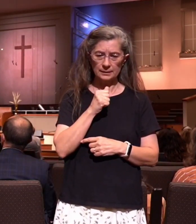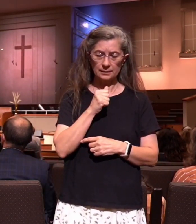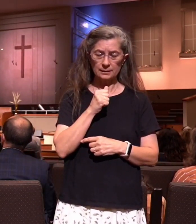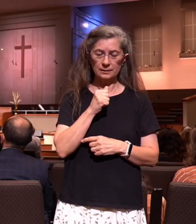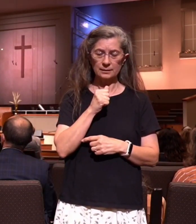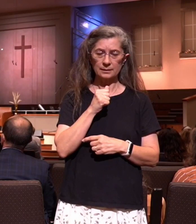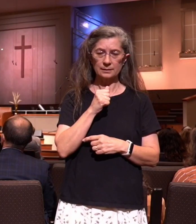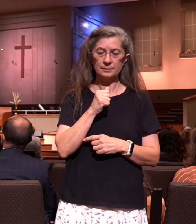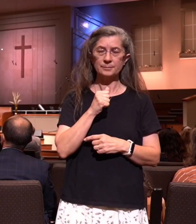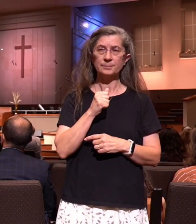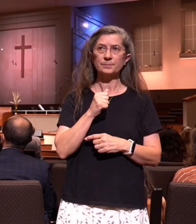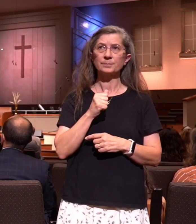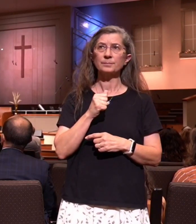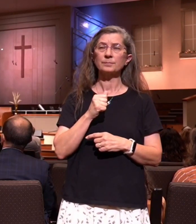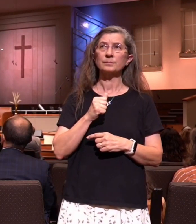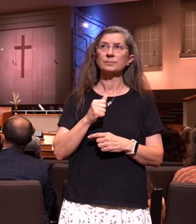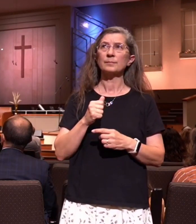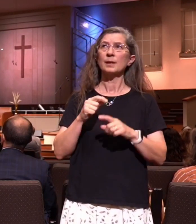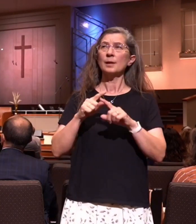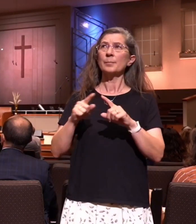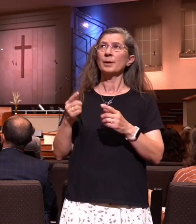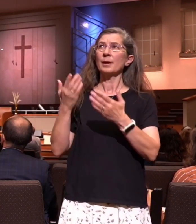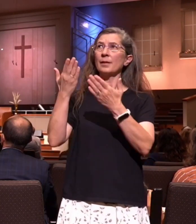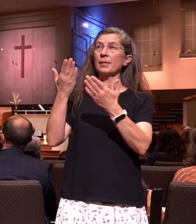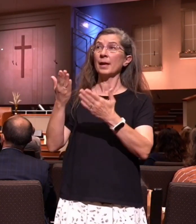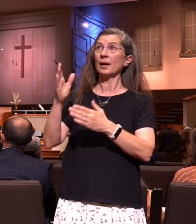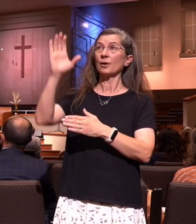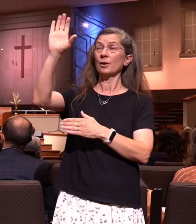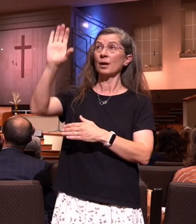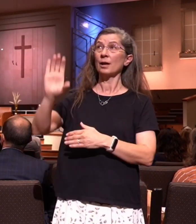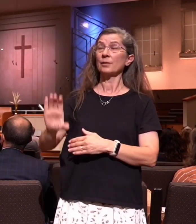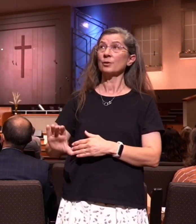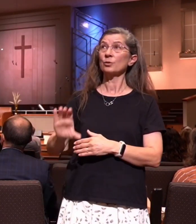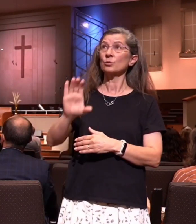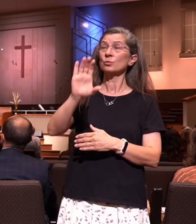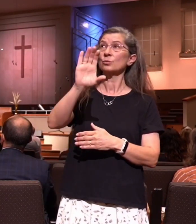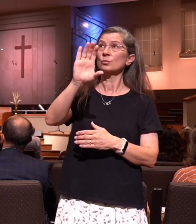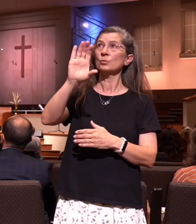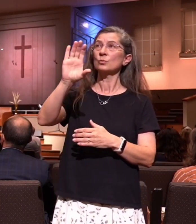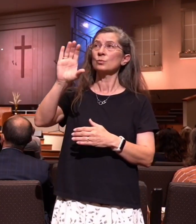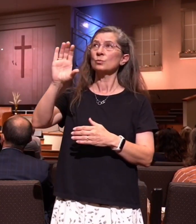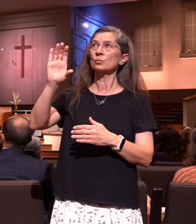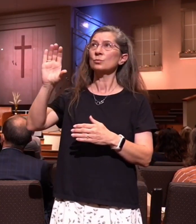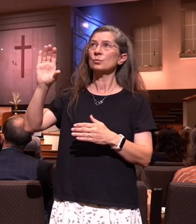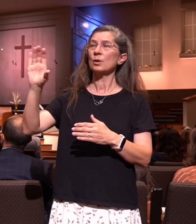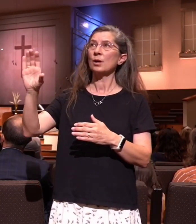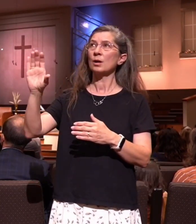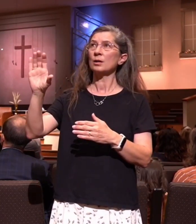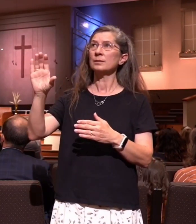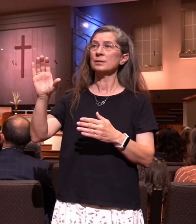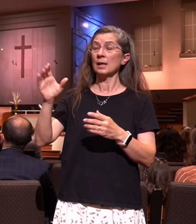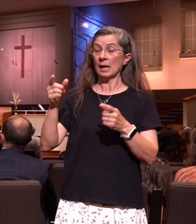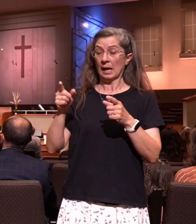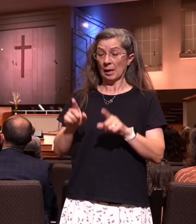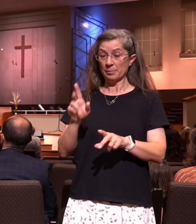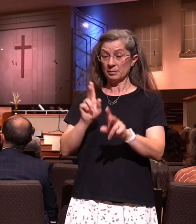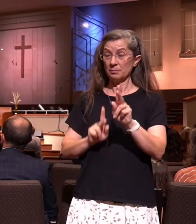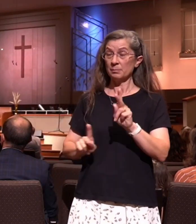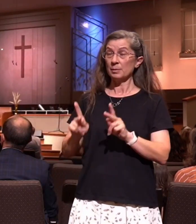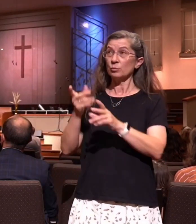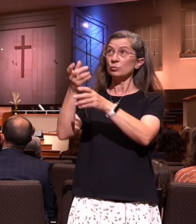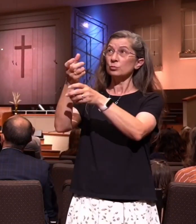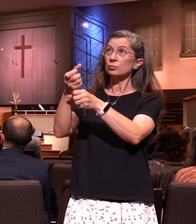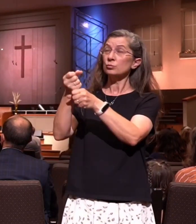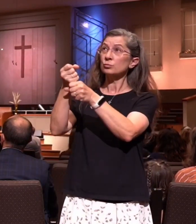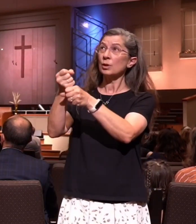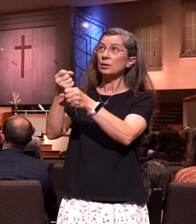agony, for there at the cross, every soul that was lost found a